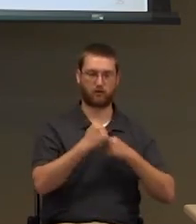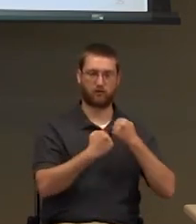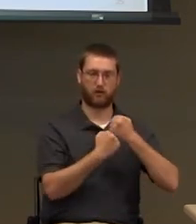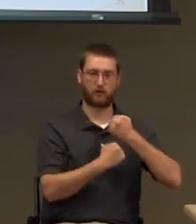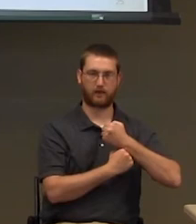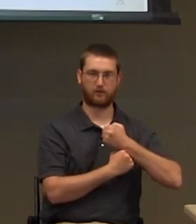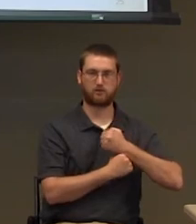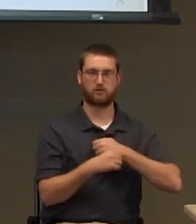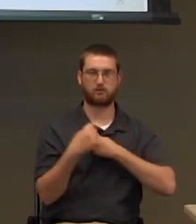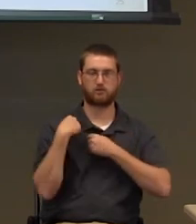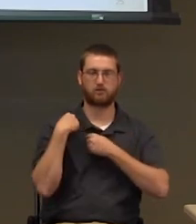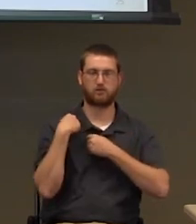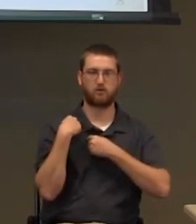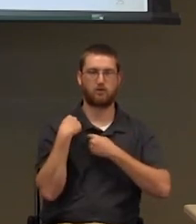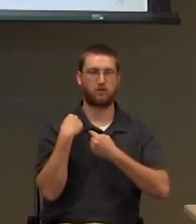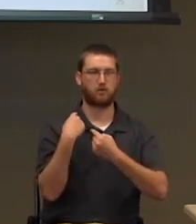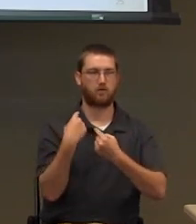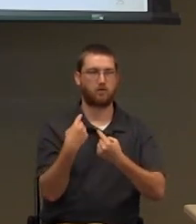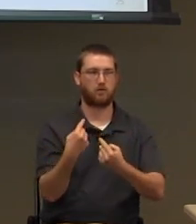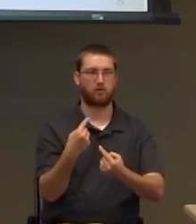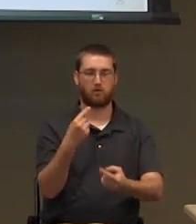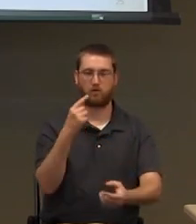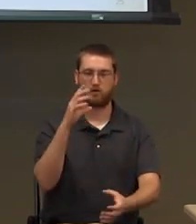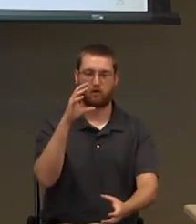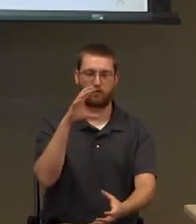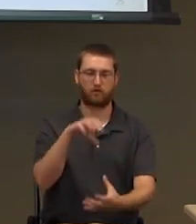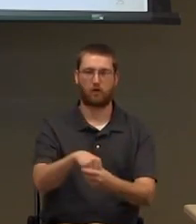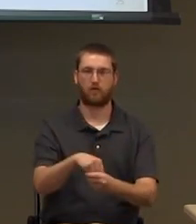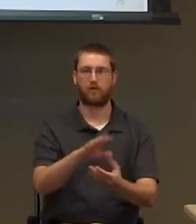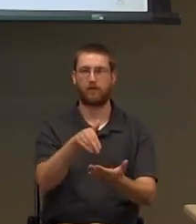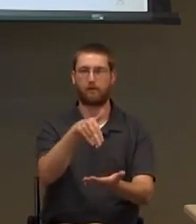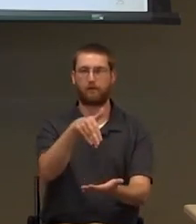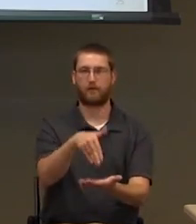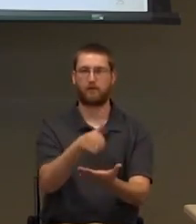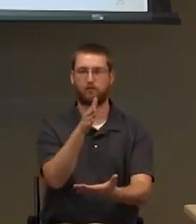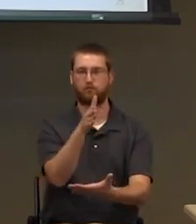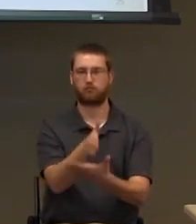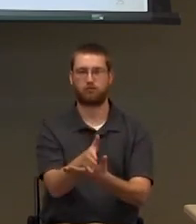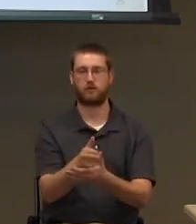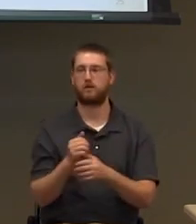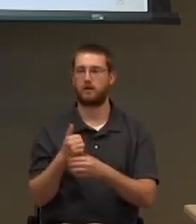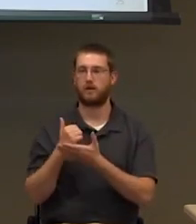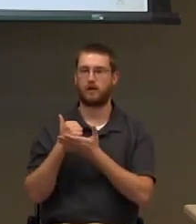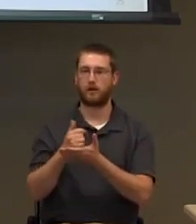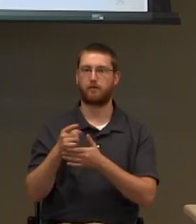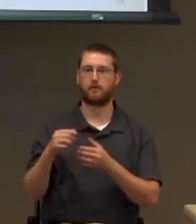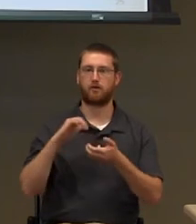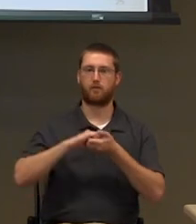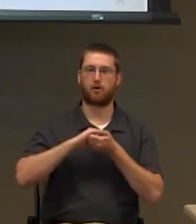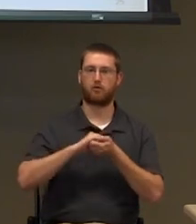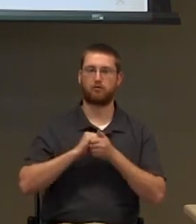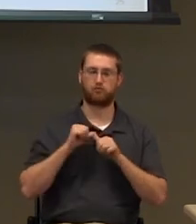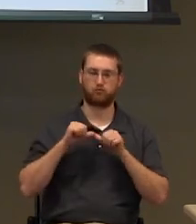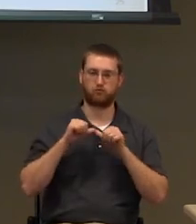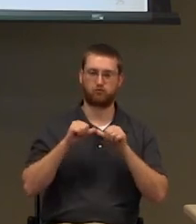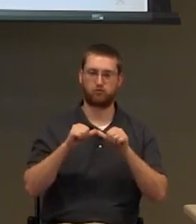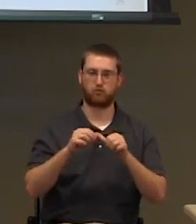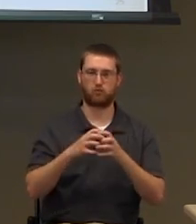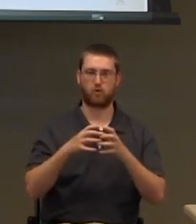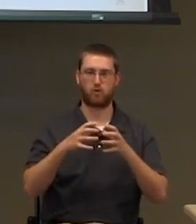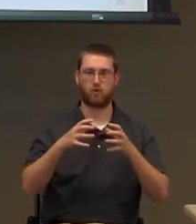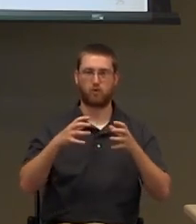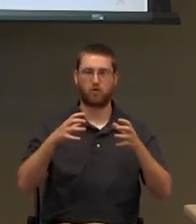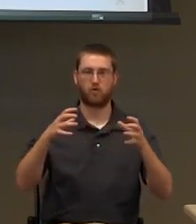largest leap towards the middle to create this partnership and help it continue to grow and thrive, in my opinion. And